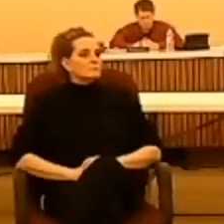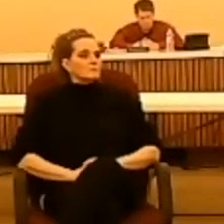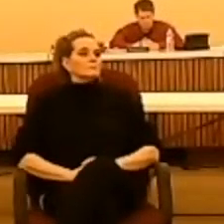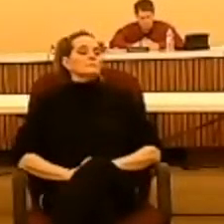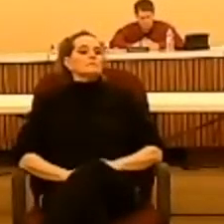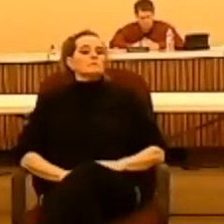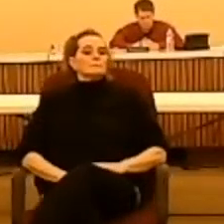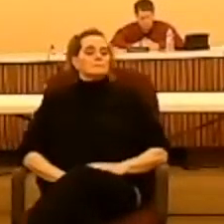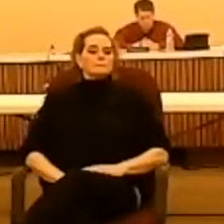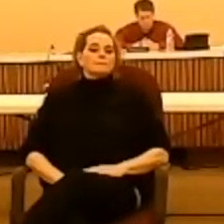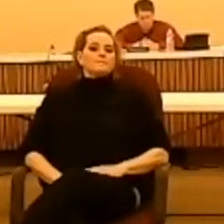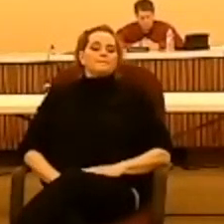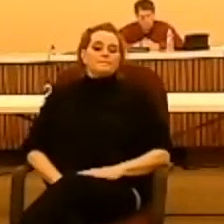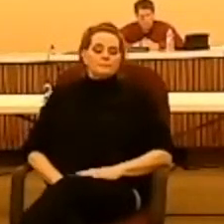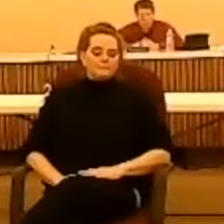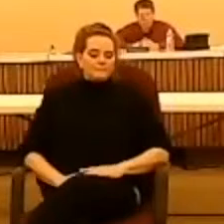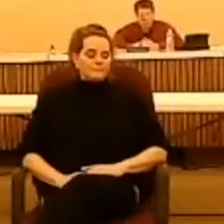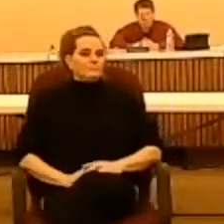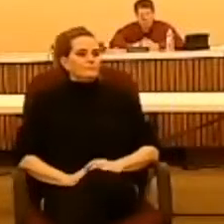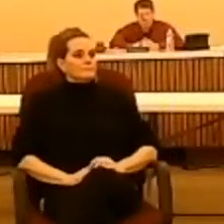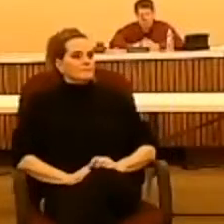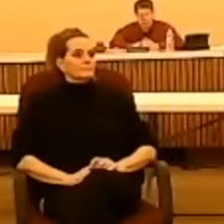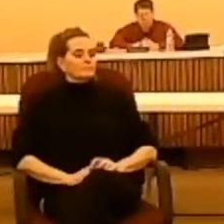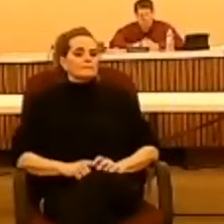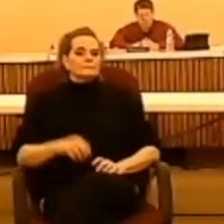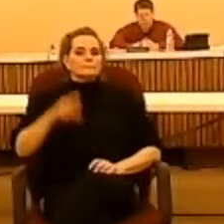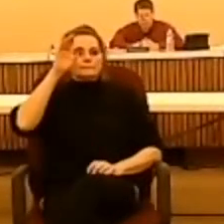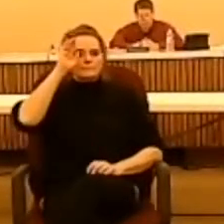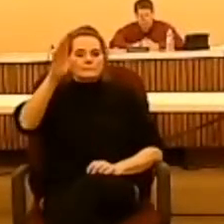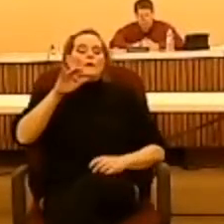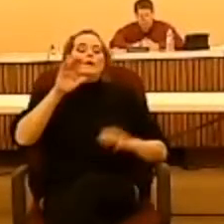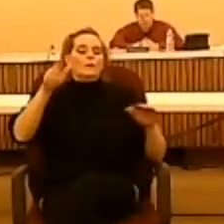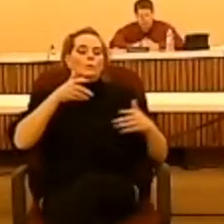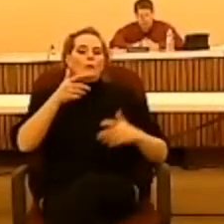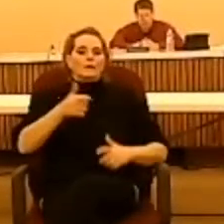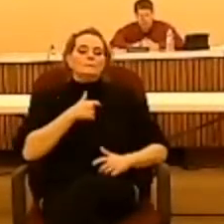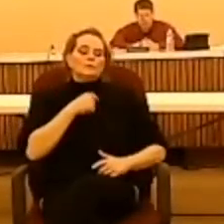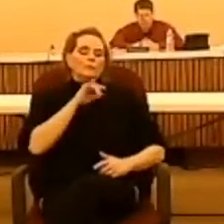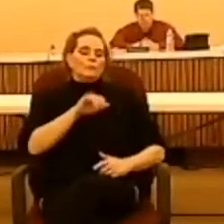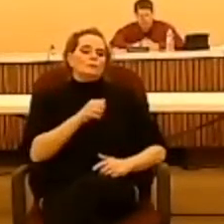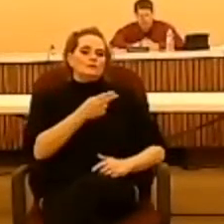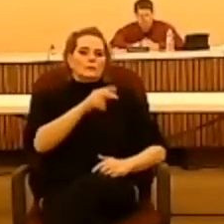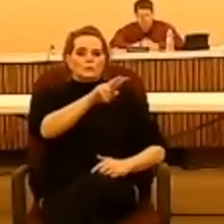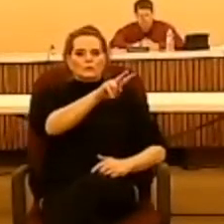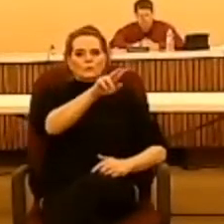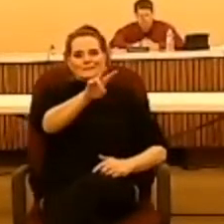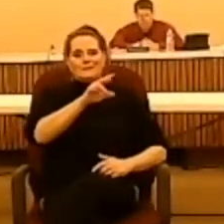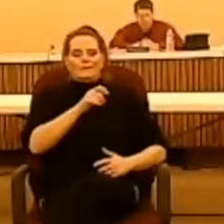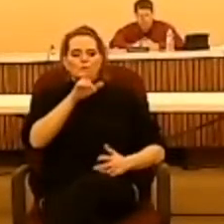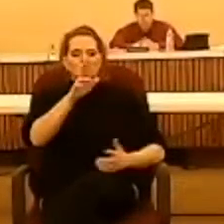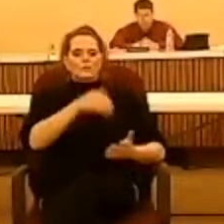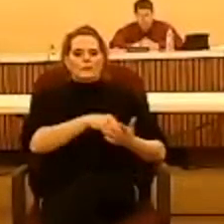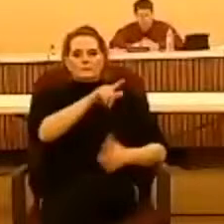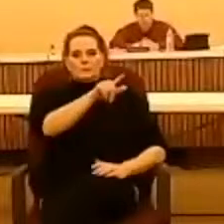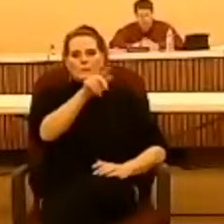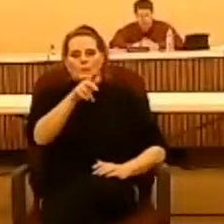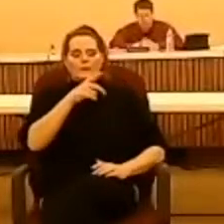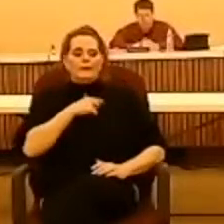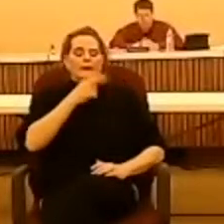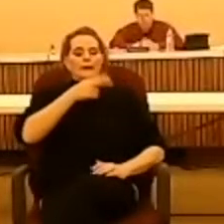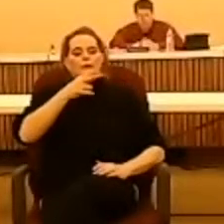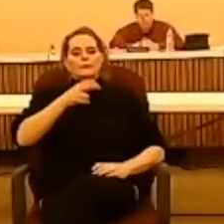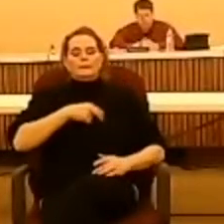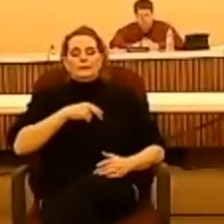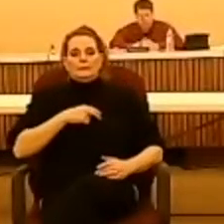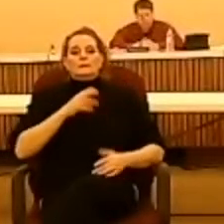And we're live. Good evening. Welcome to the January 27th, 2021 Henrietta Town